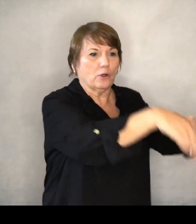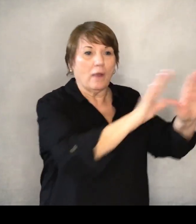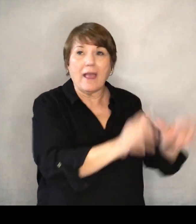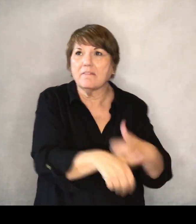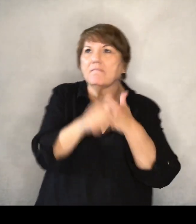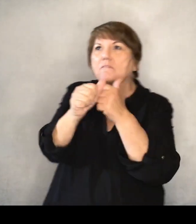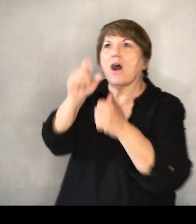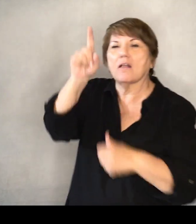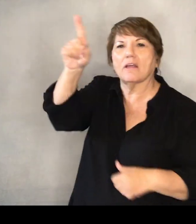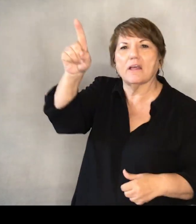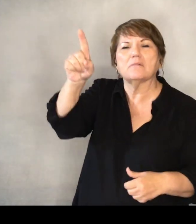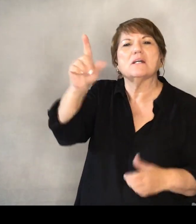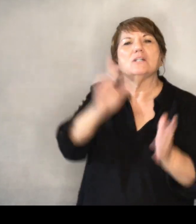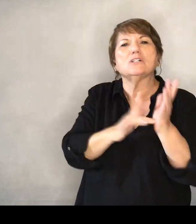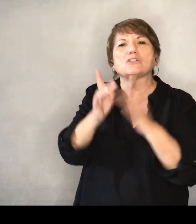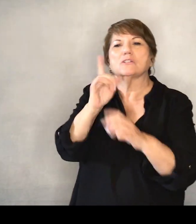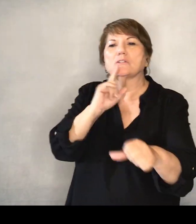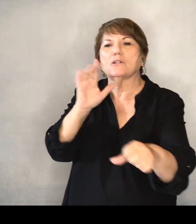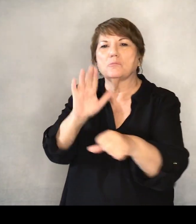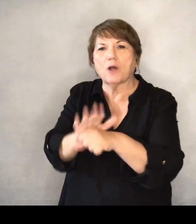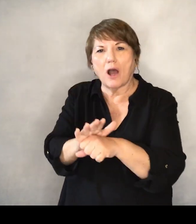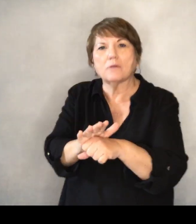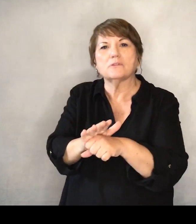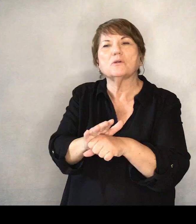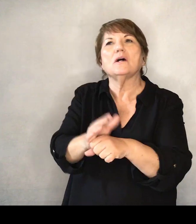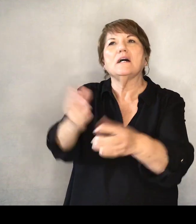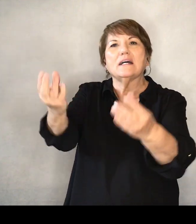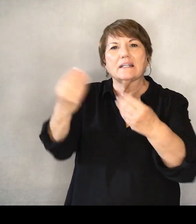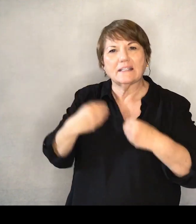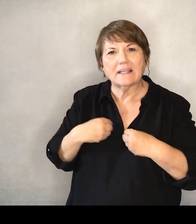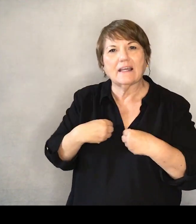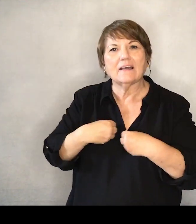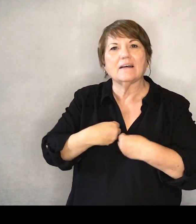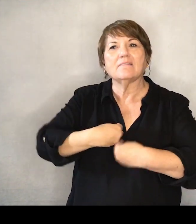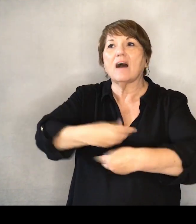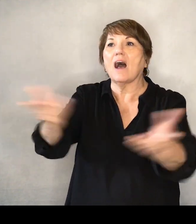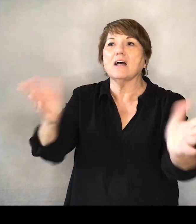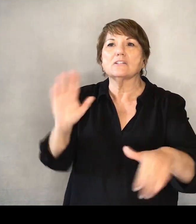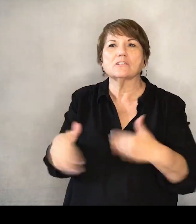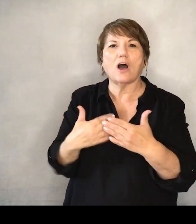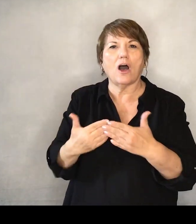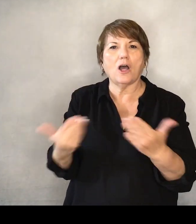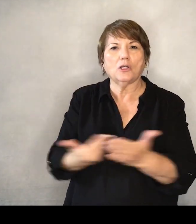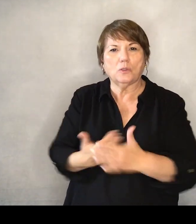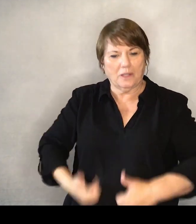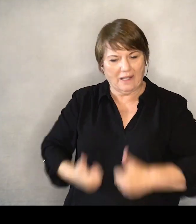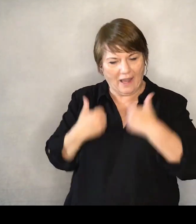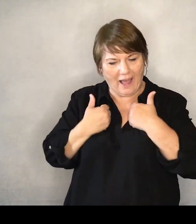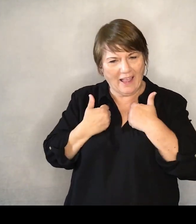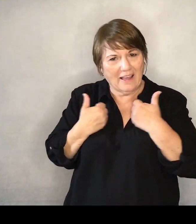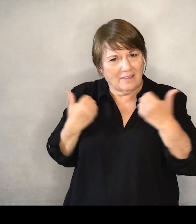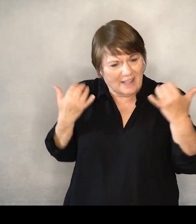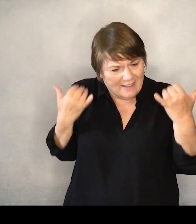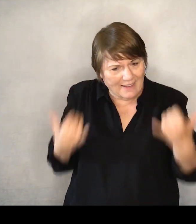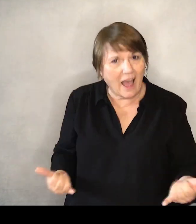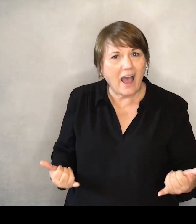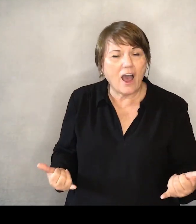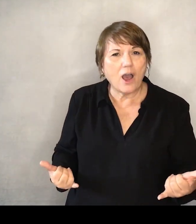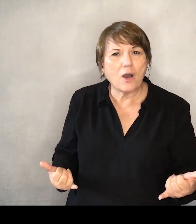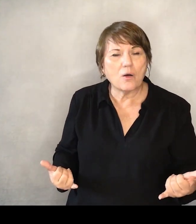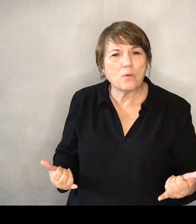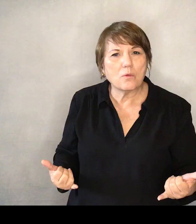him, he promises to give us new life. Right here, right now.